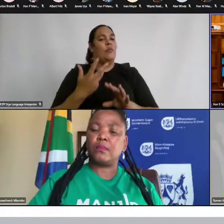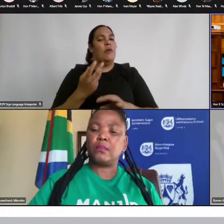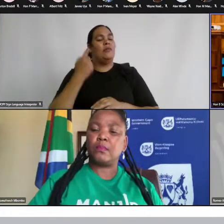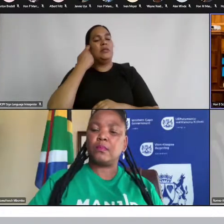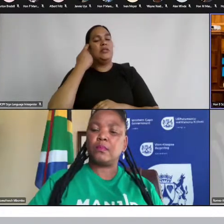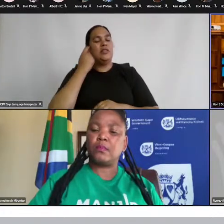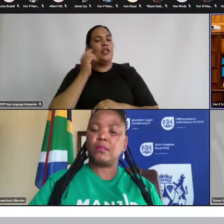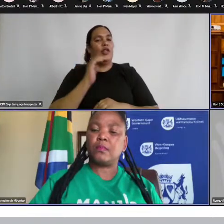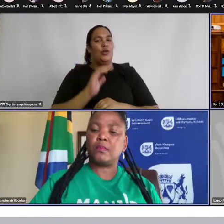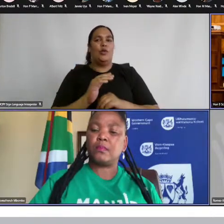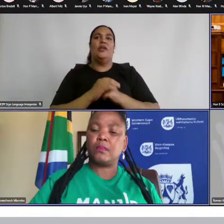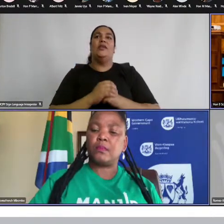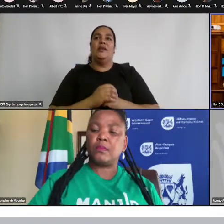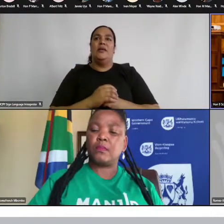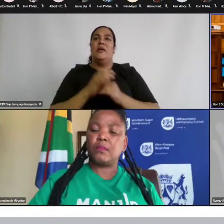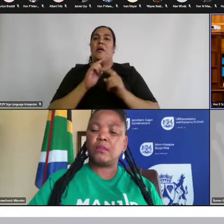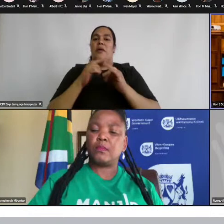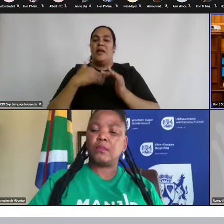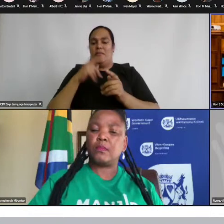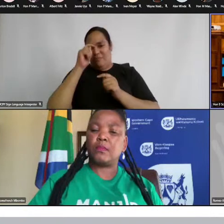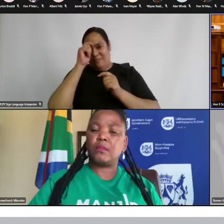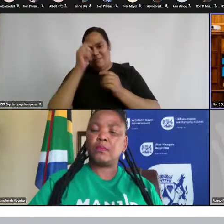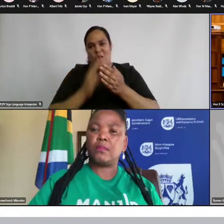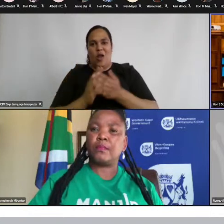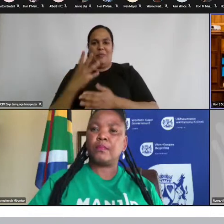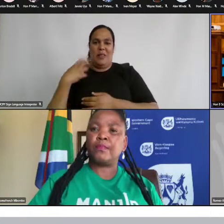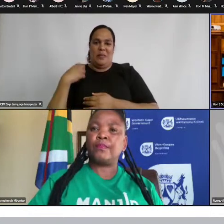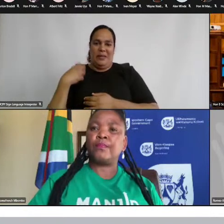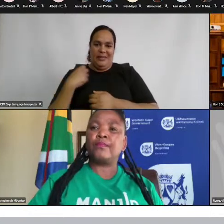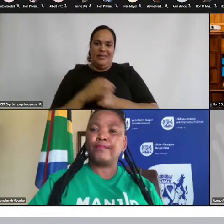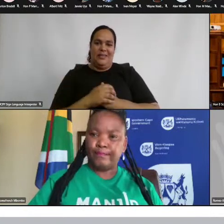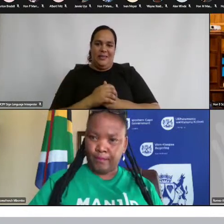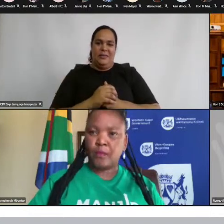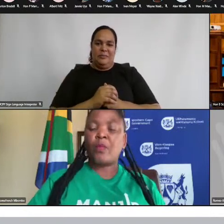Mr. Secretary. I recognise the Honourable Minister Mbombo.